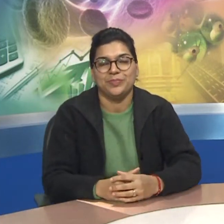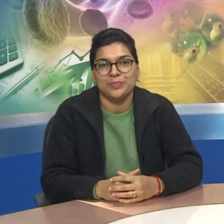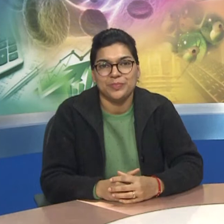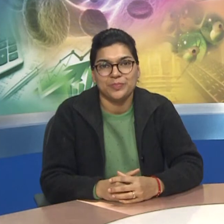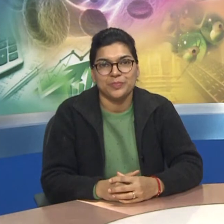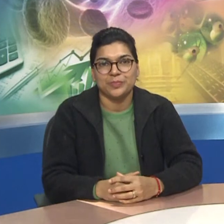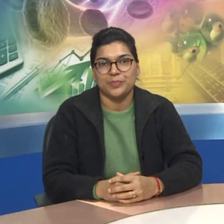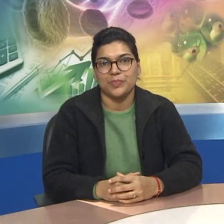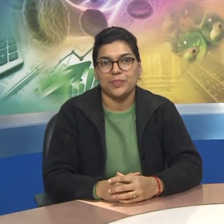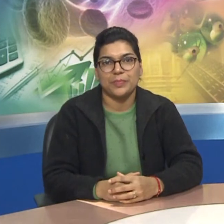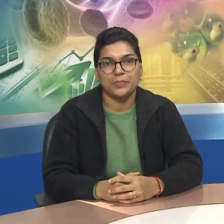Effort.